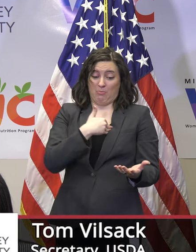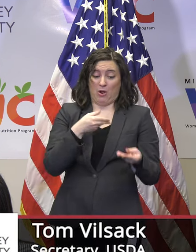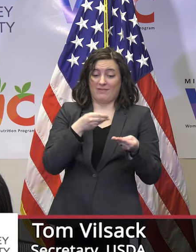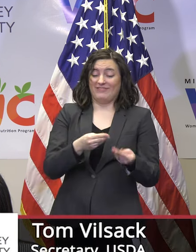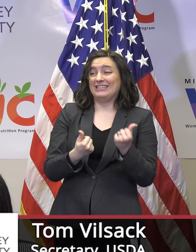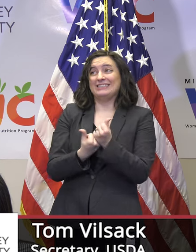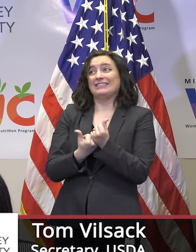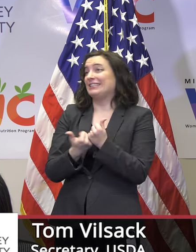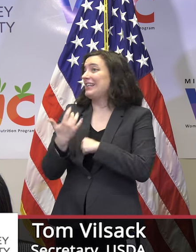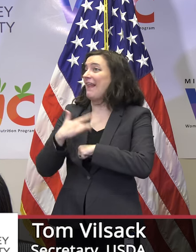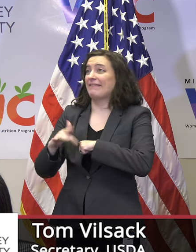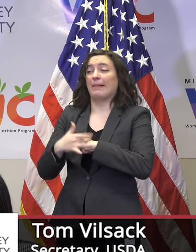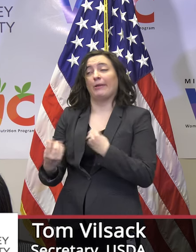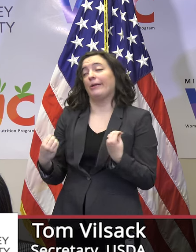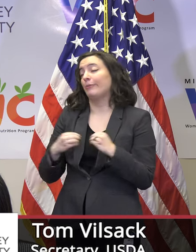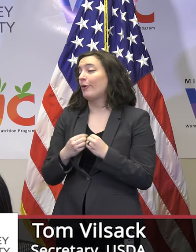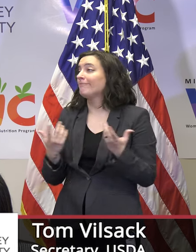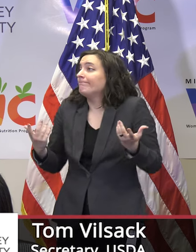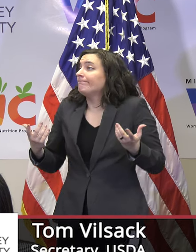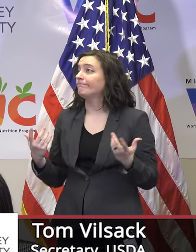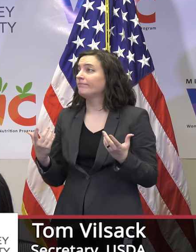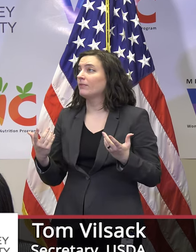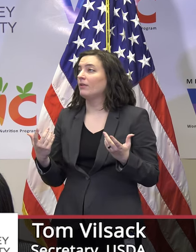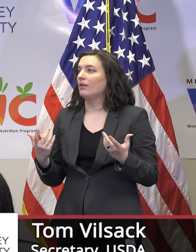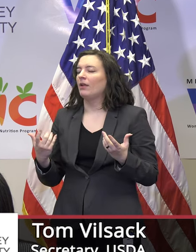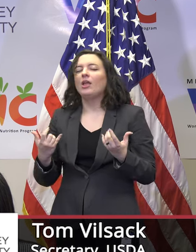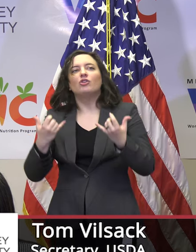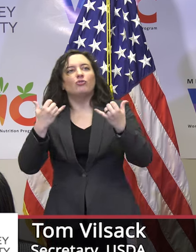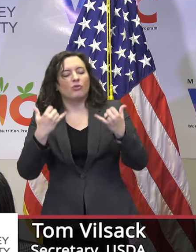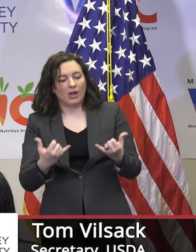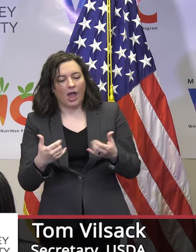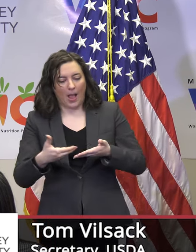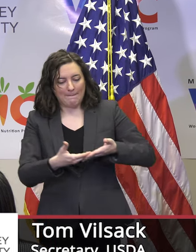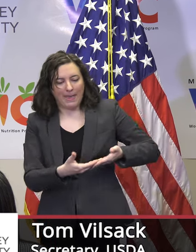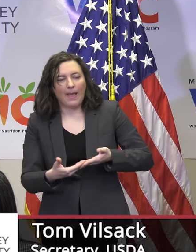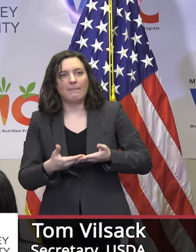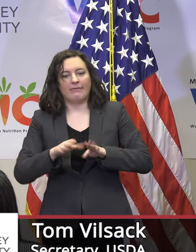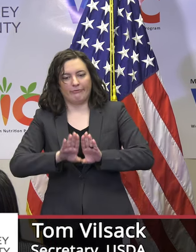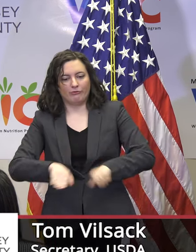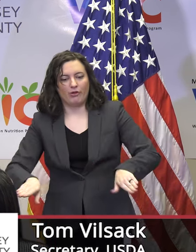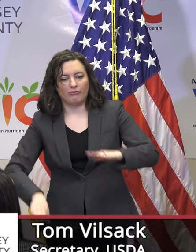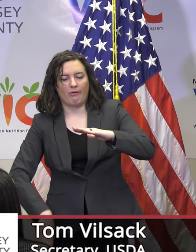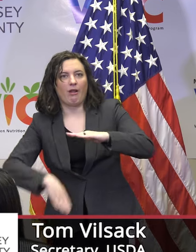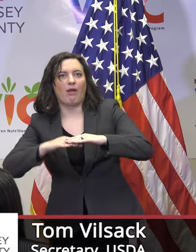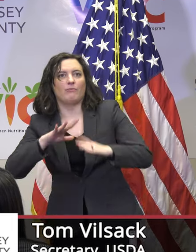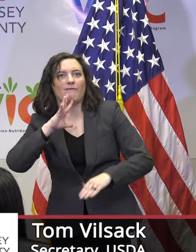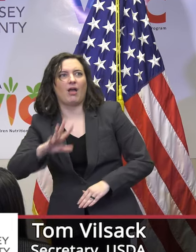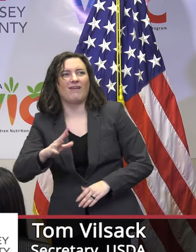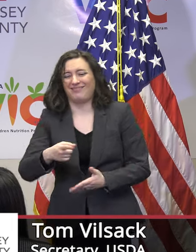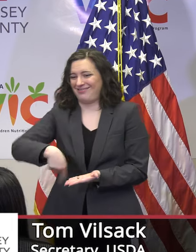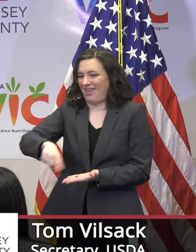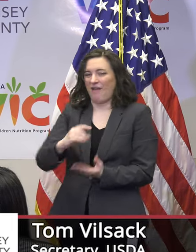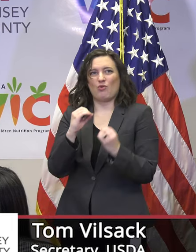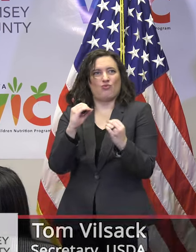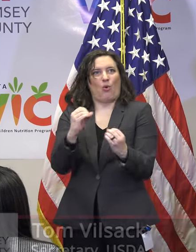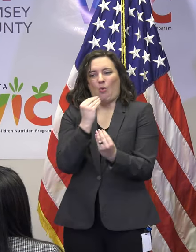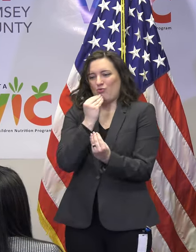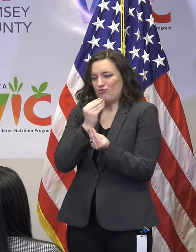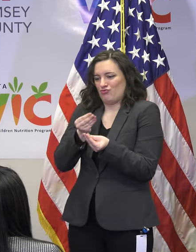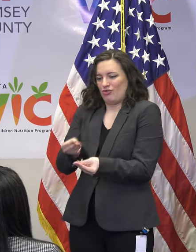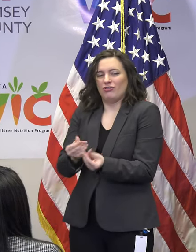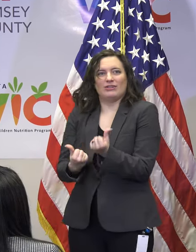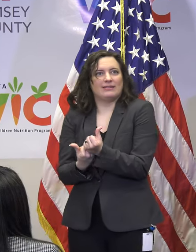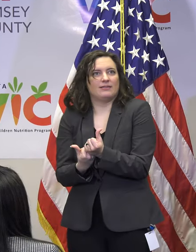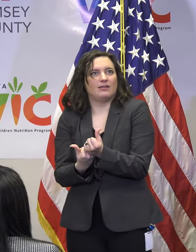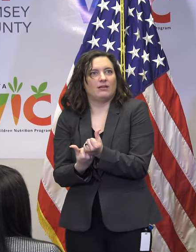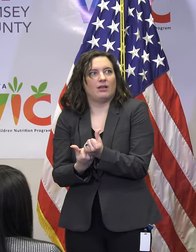available. You have circumstances where children 1 to 5 don't get the kind of nutritional assistance that they need. Grocery stores